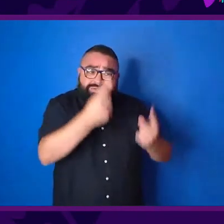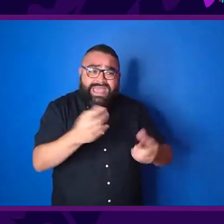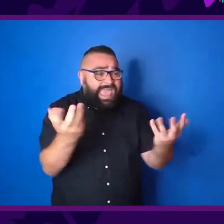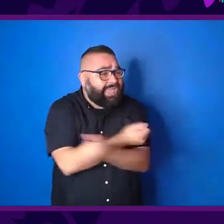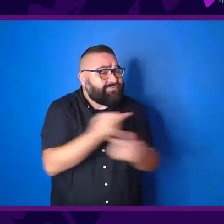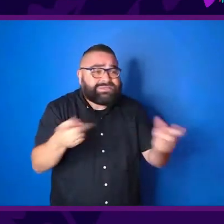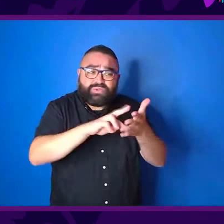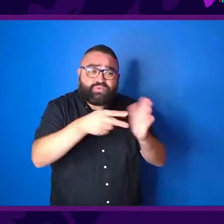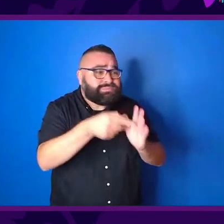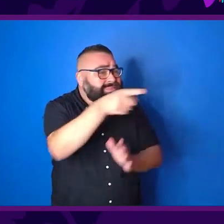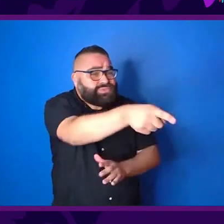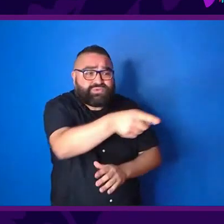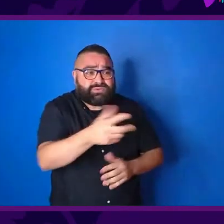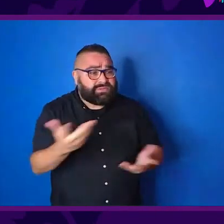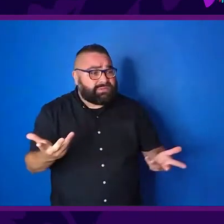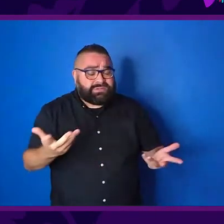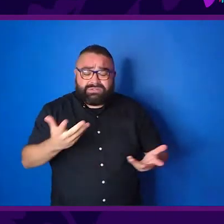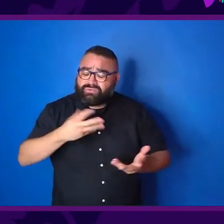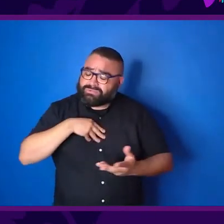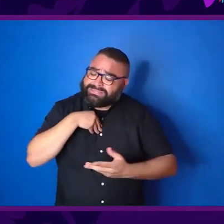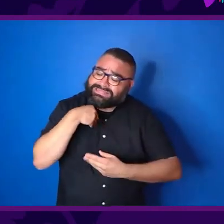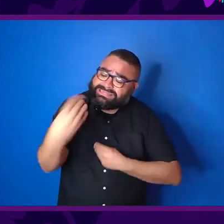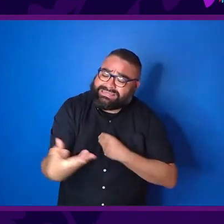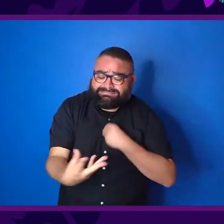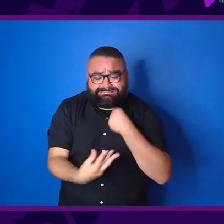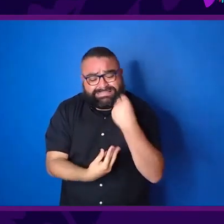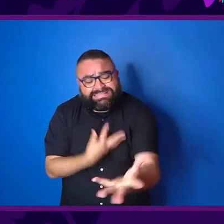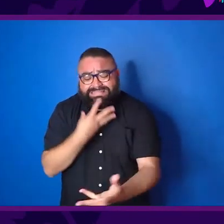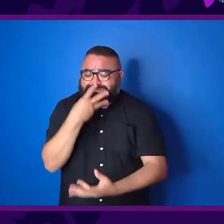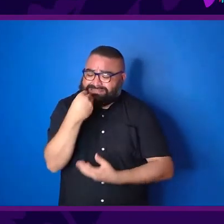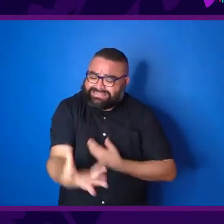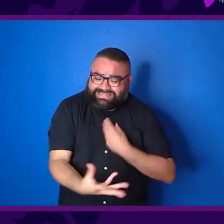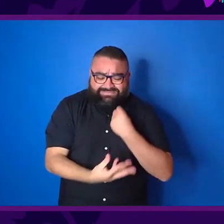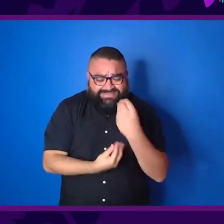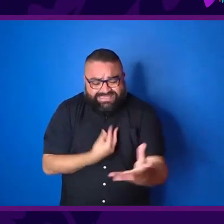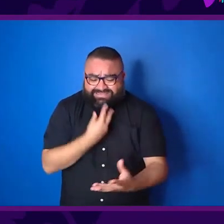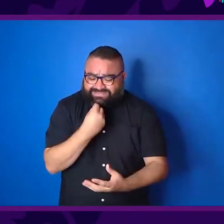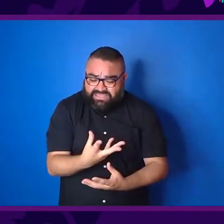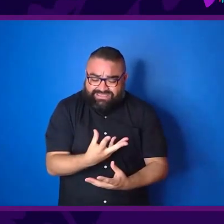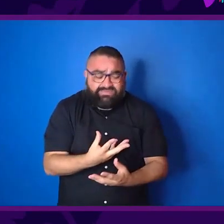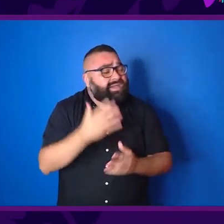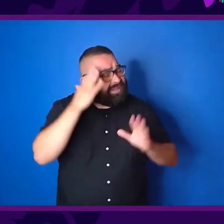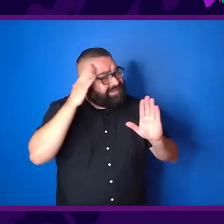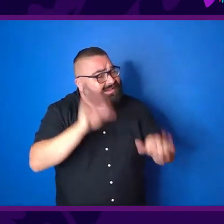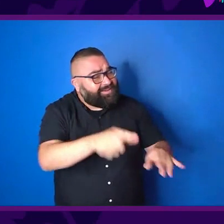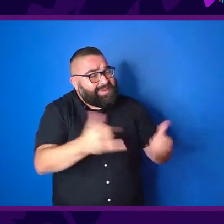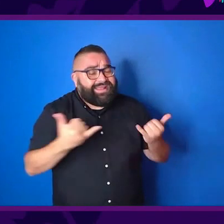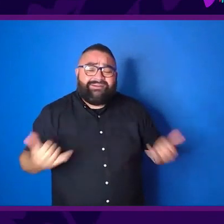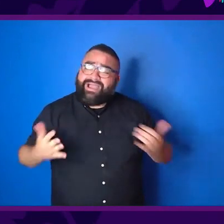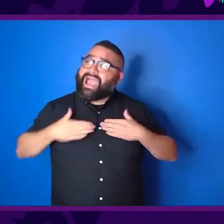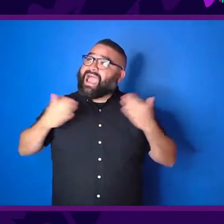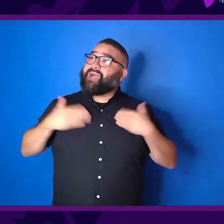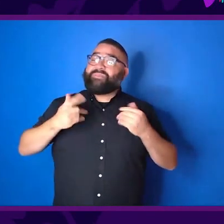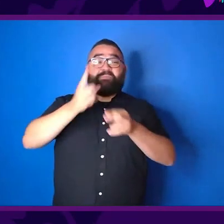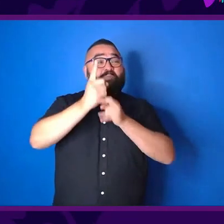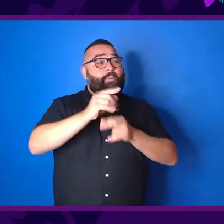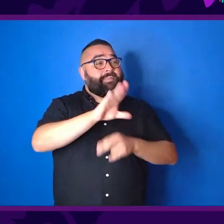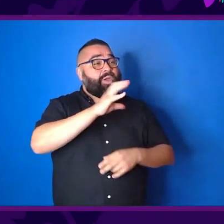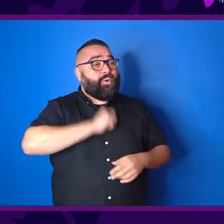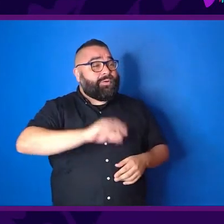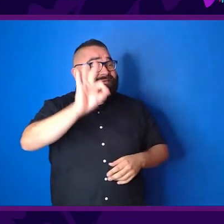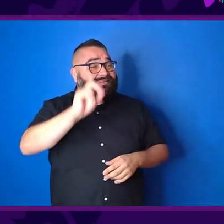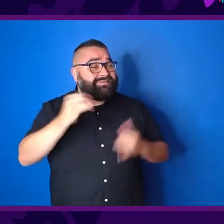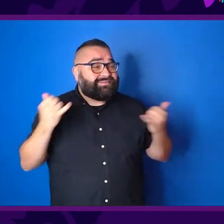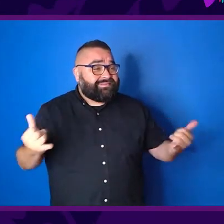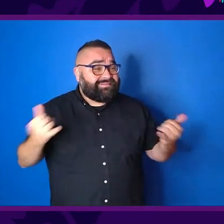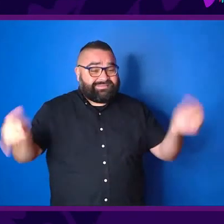given so much to so many people, and this is a happy occasion. This is your 90th celebration on this planet. I have